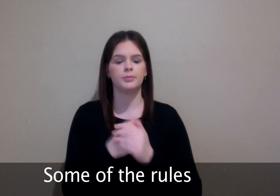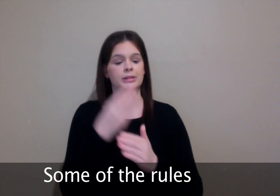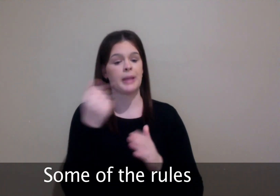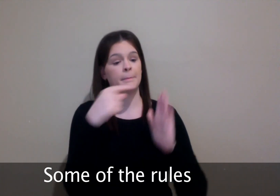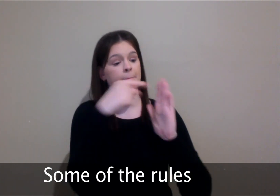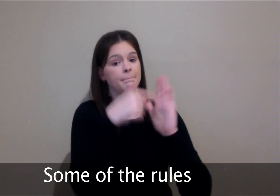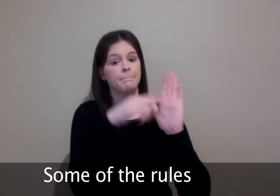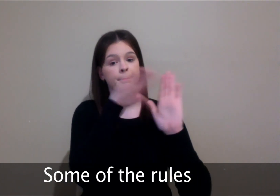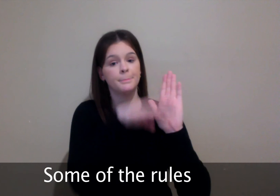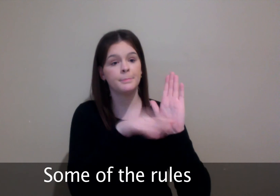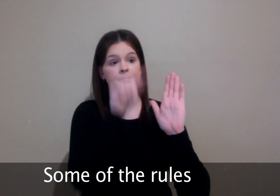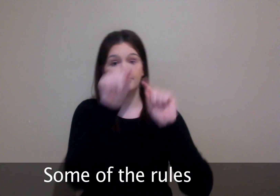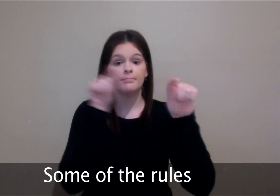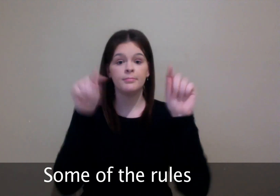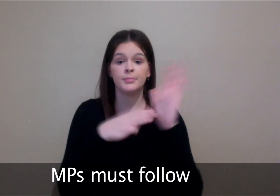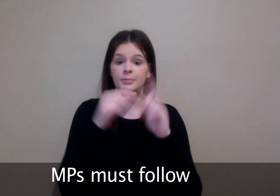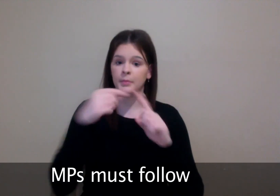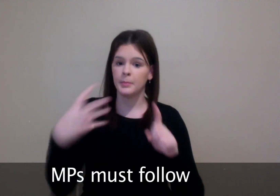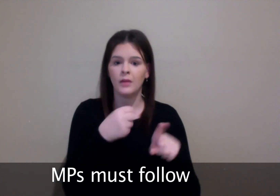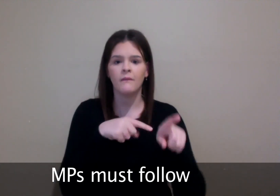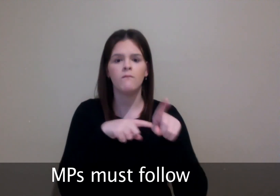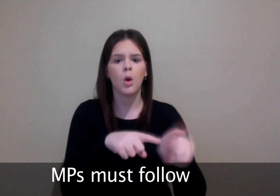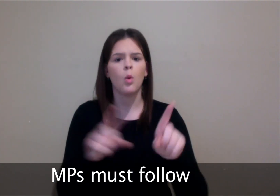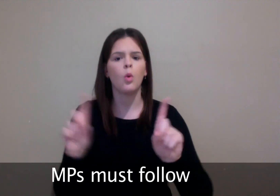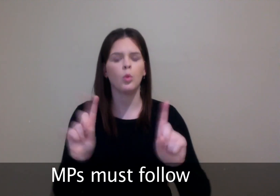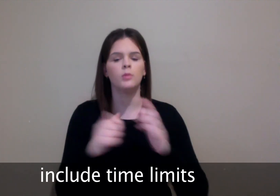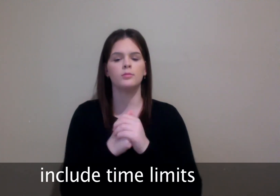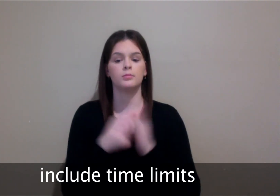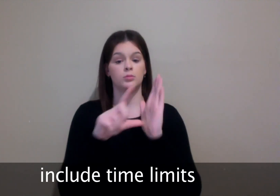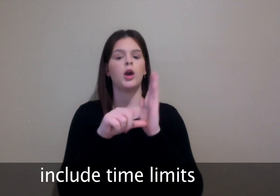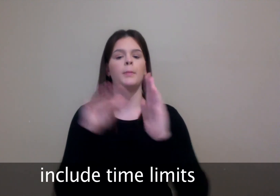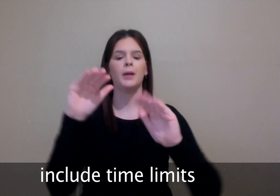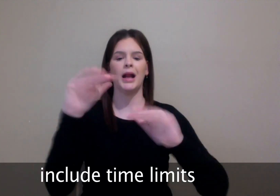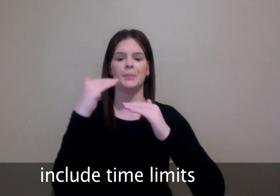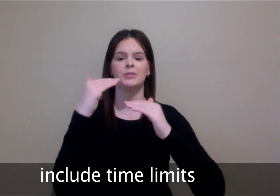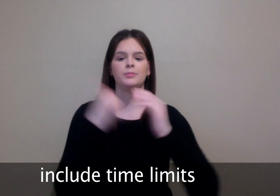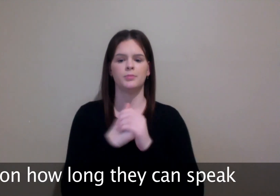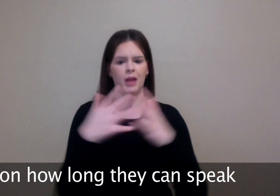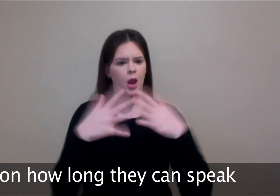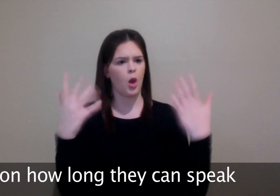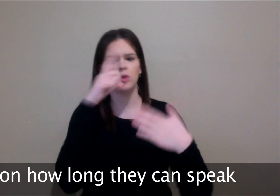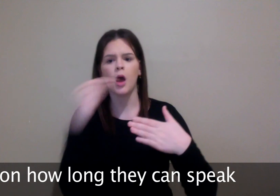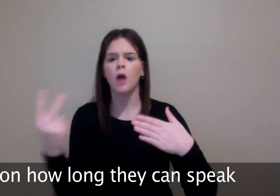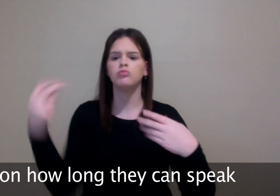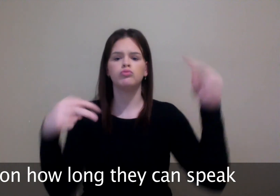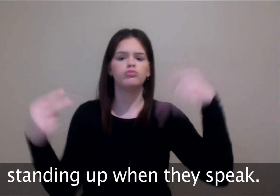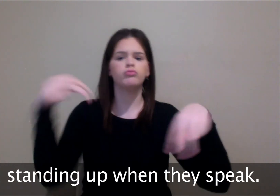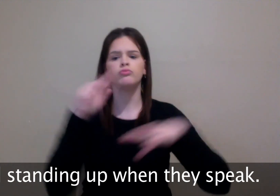Some of the rules MPs must follow include time limits on how long they can speak and standing